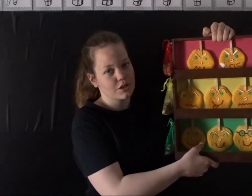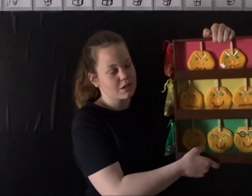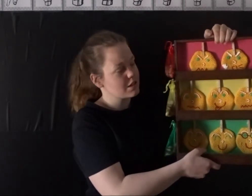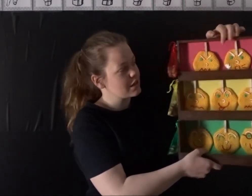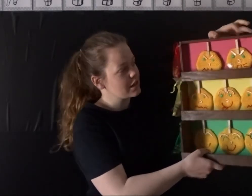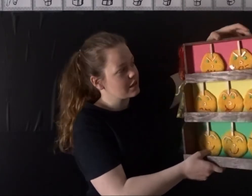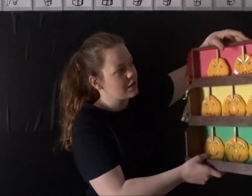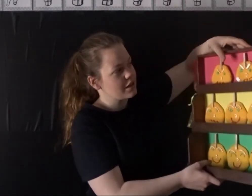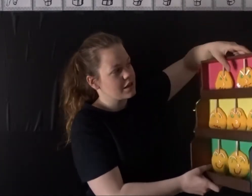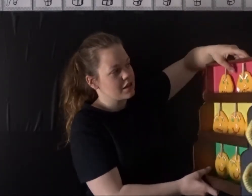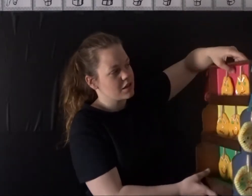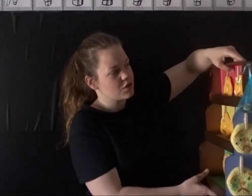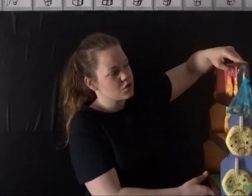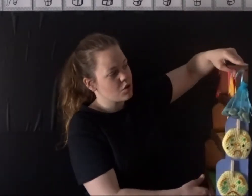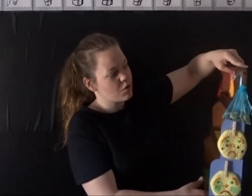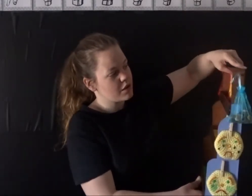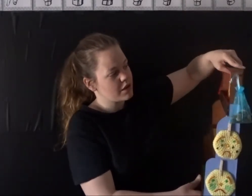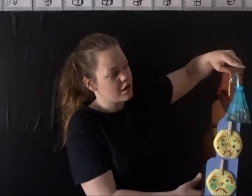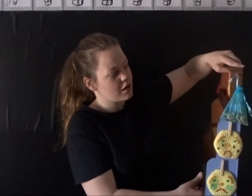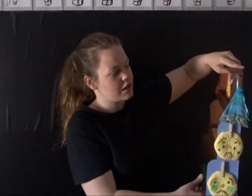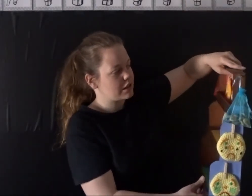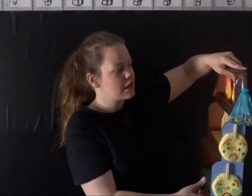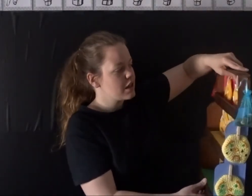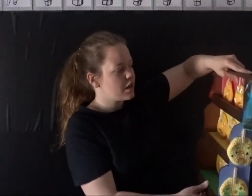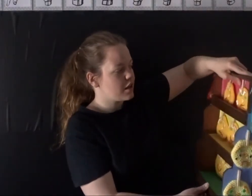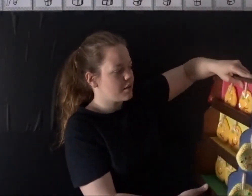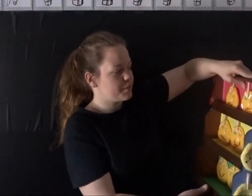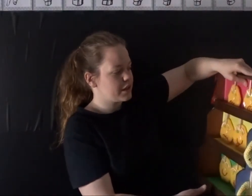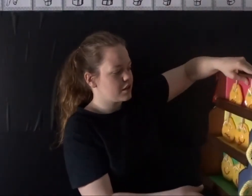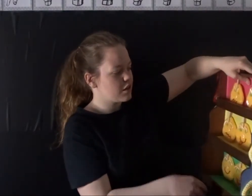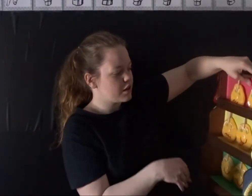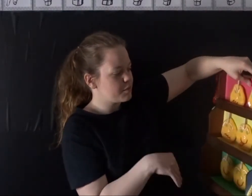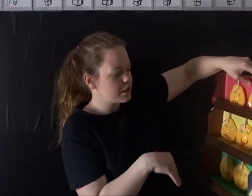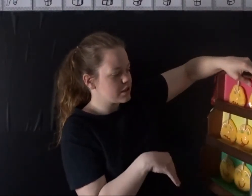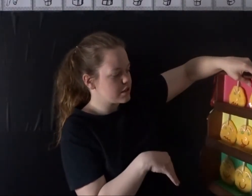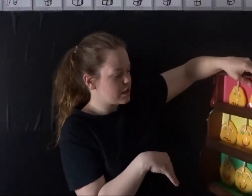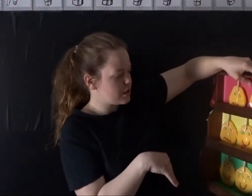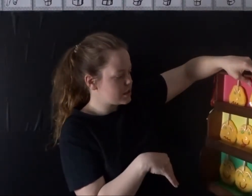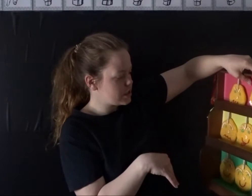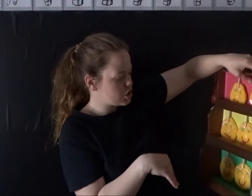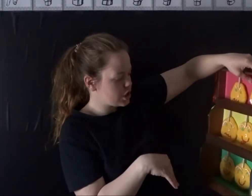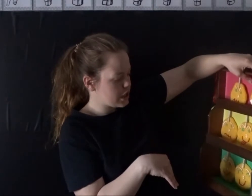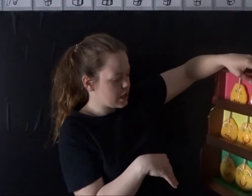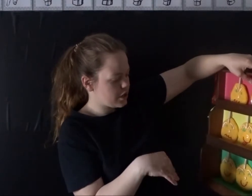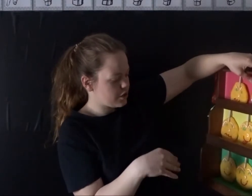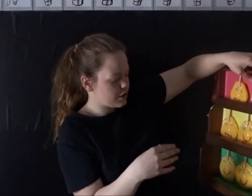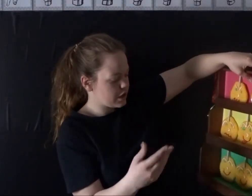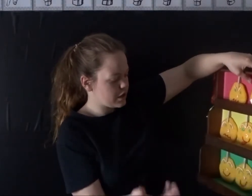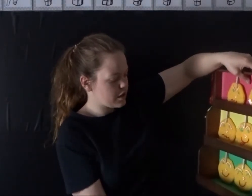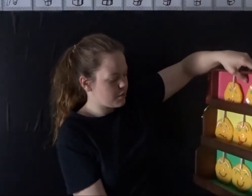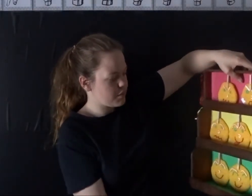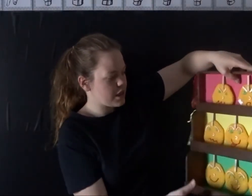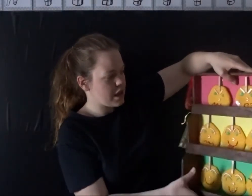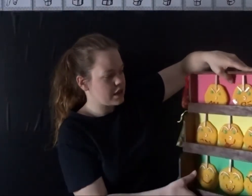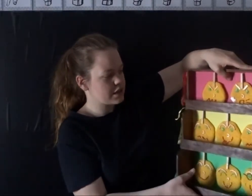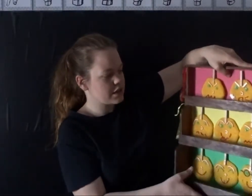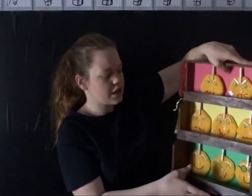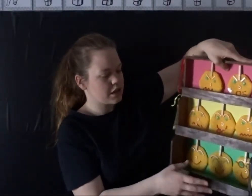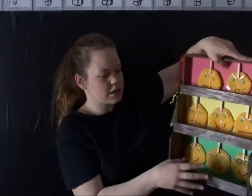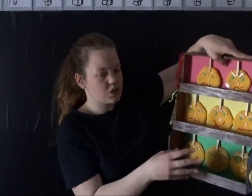emotions in the zone that they are in. In a lot of places they are teaching a curriculum that